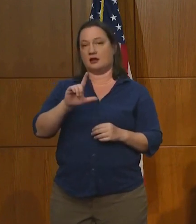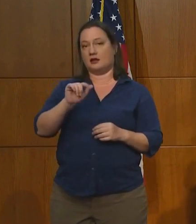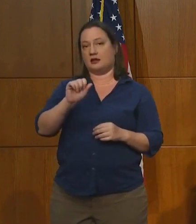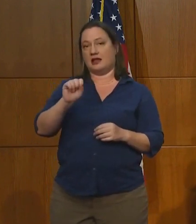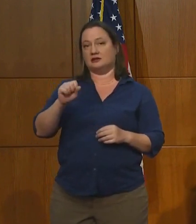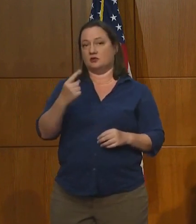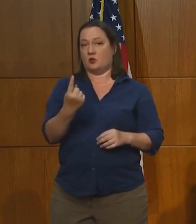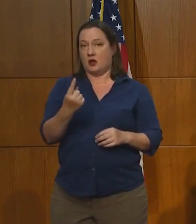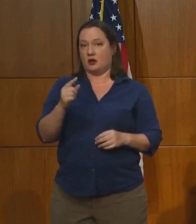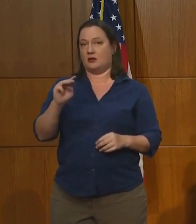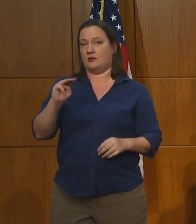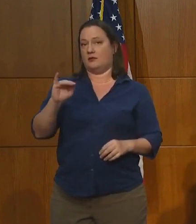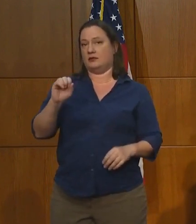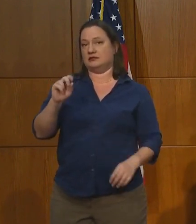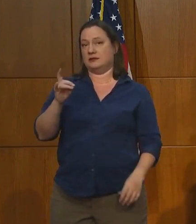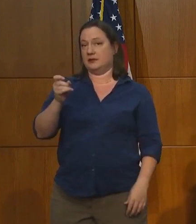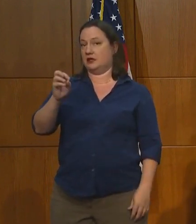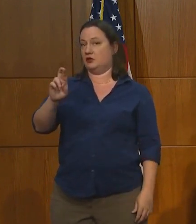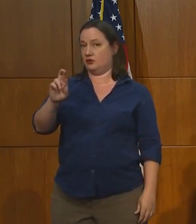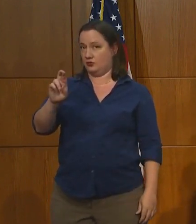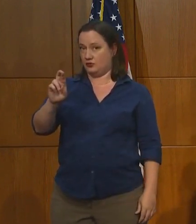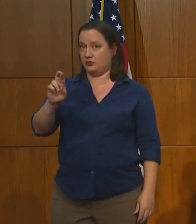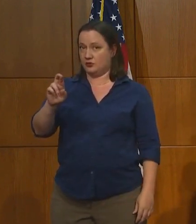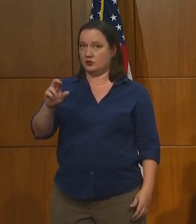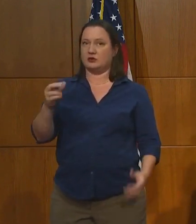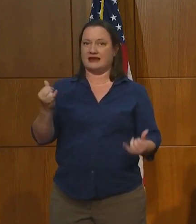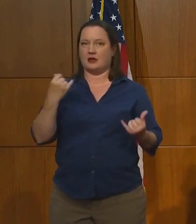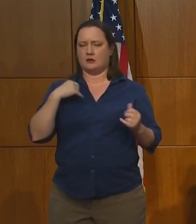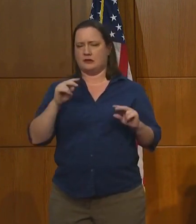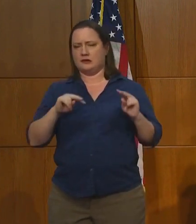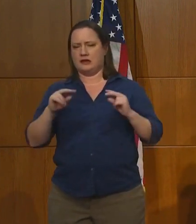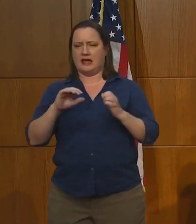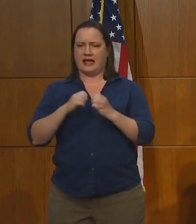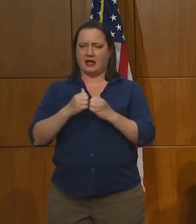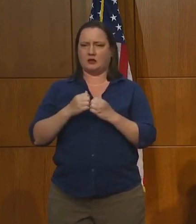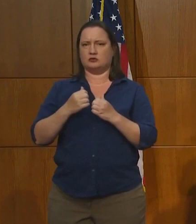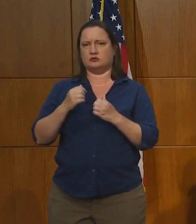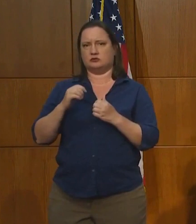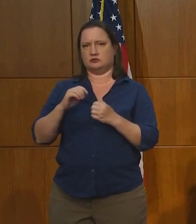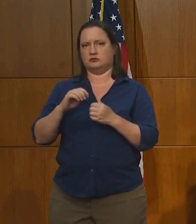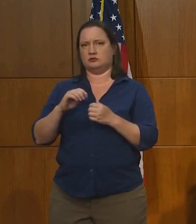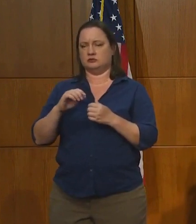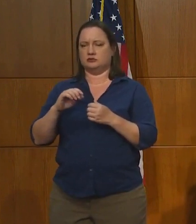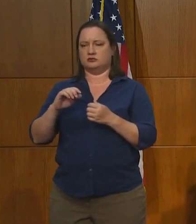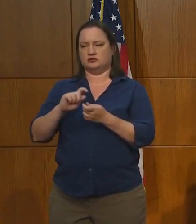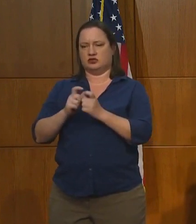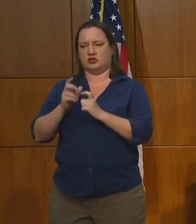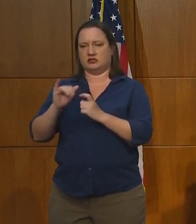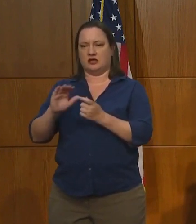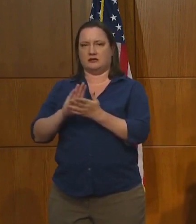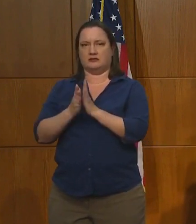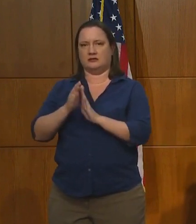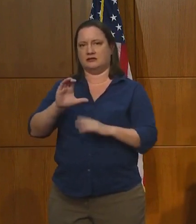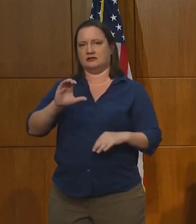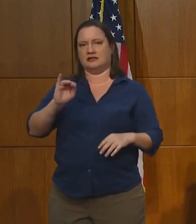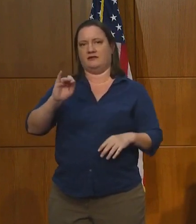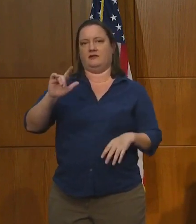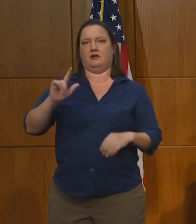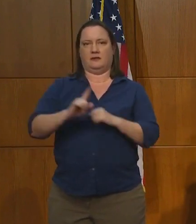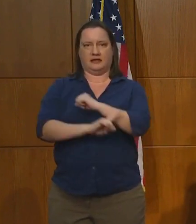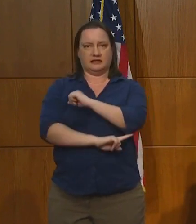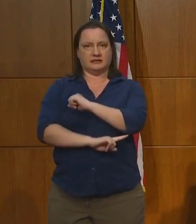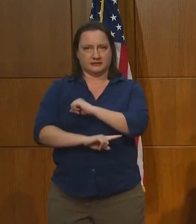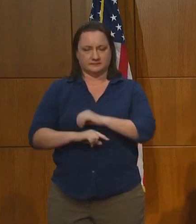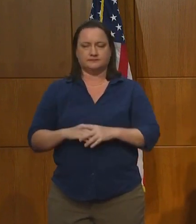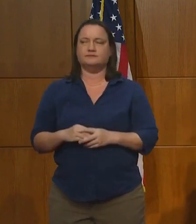misdemeanor. We're looking at options to how to make that a civil penalty. We obviously, again, I've said